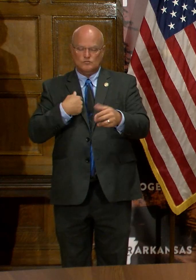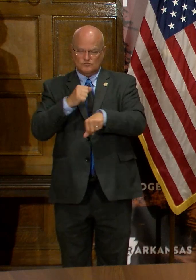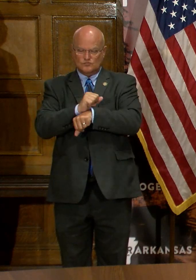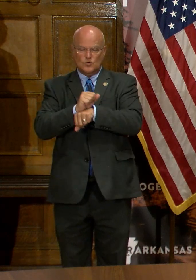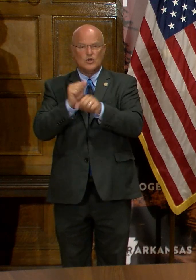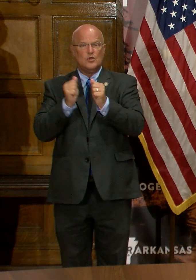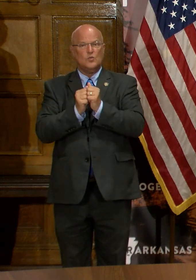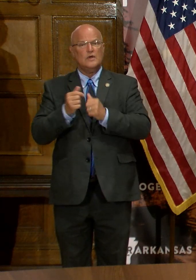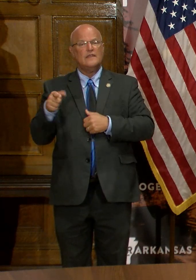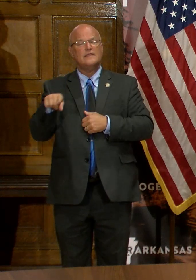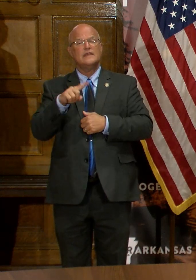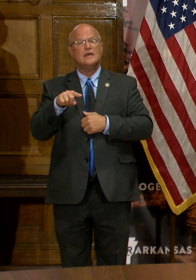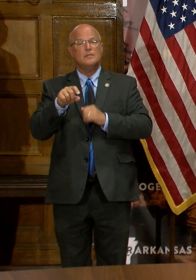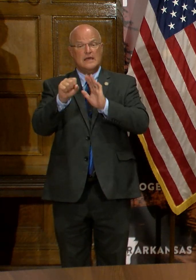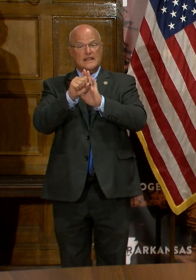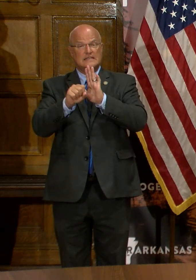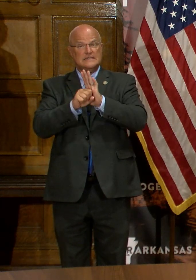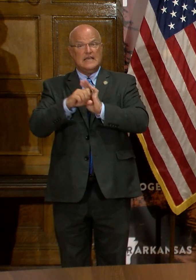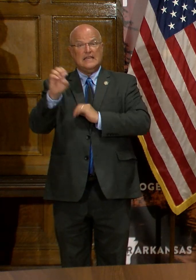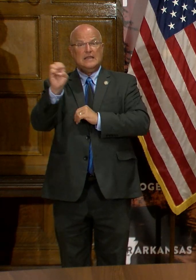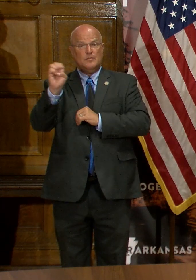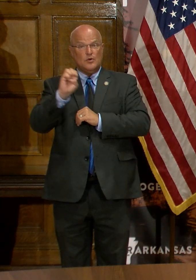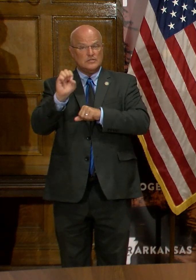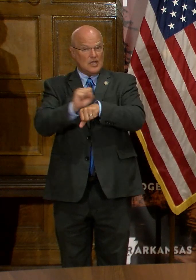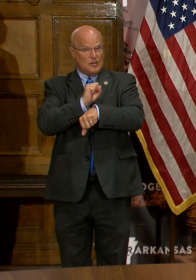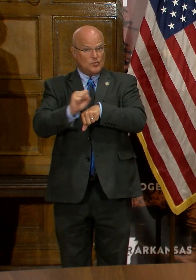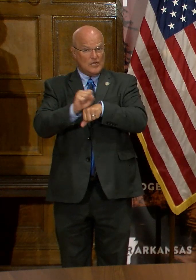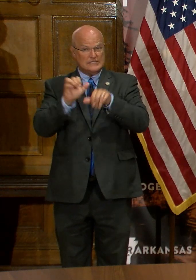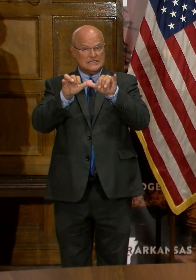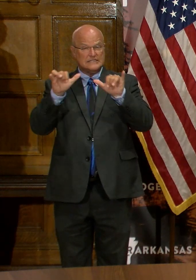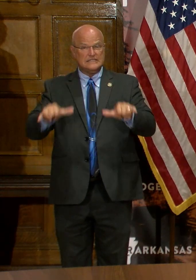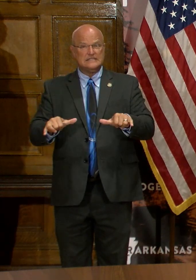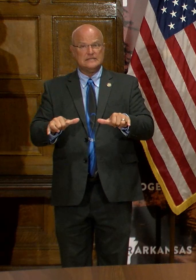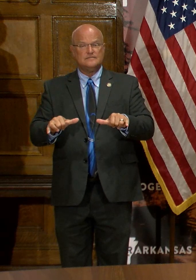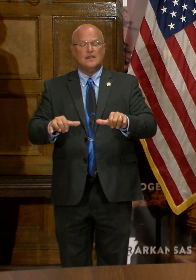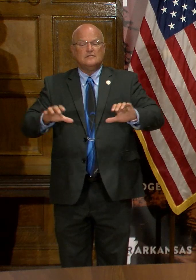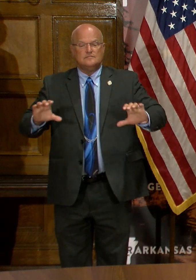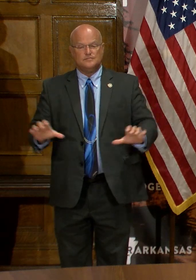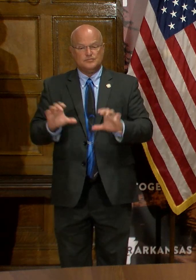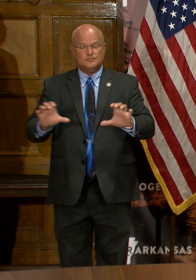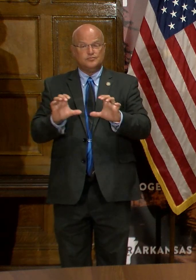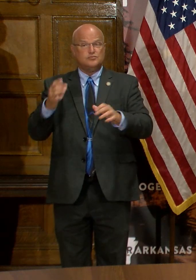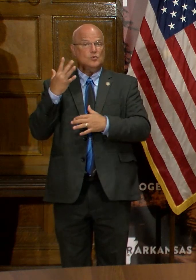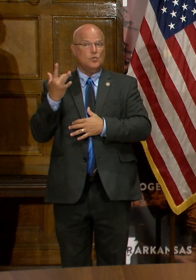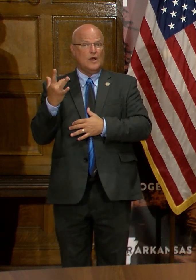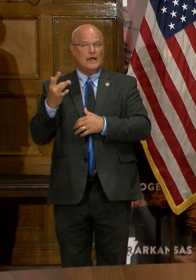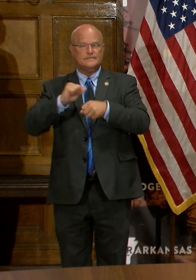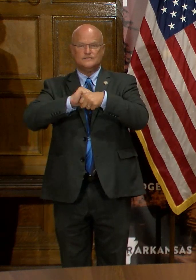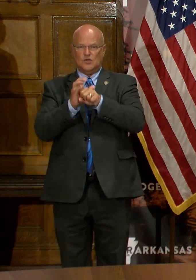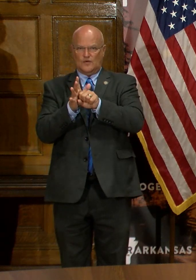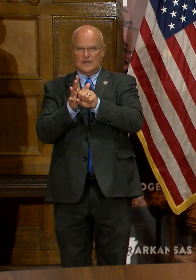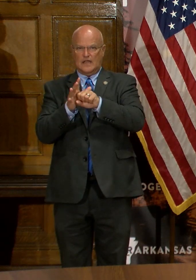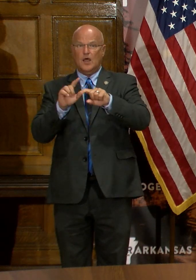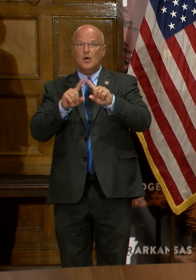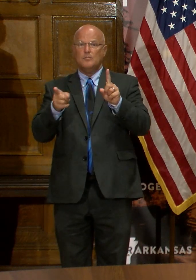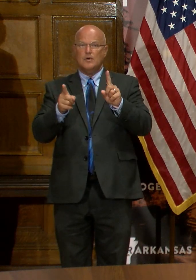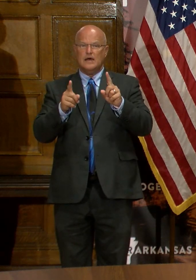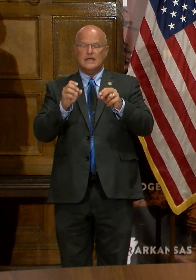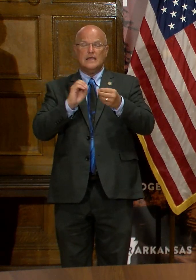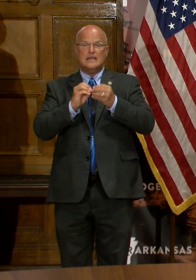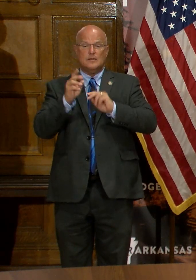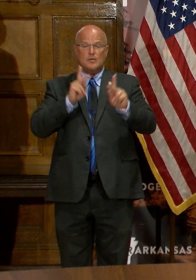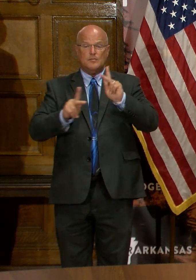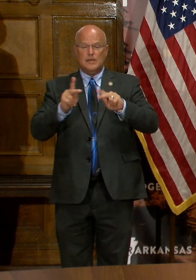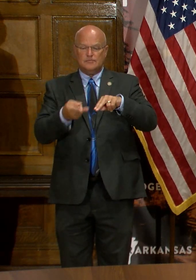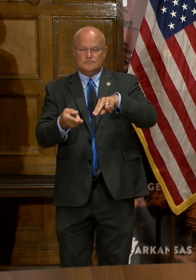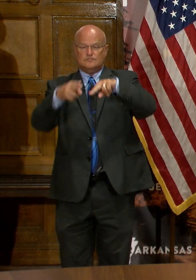with them. The State Emergency Operations Center has been activated due to COVID, but we are increasing the number of personnel